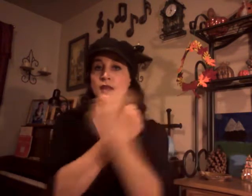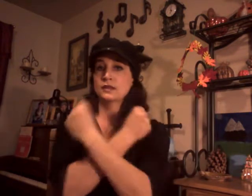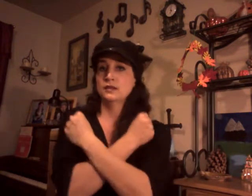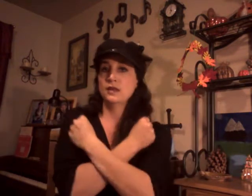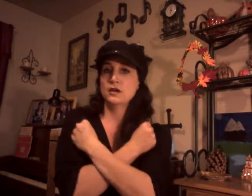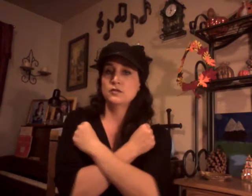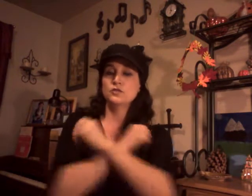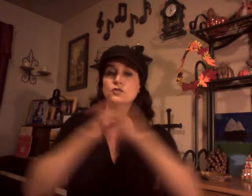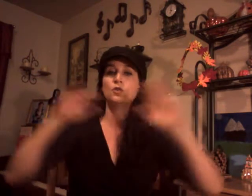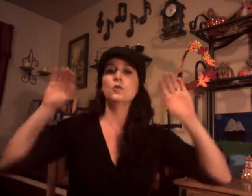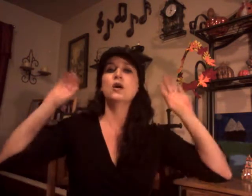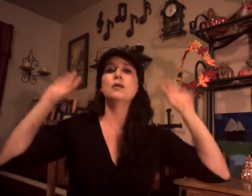Love so